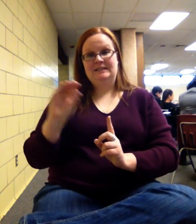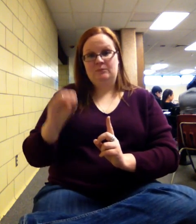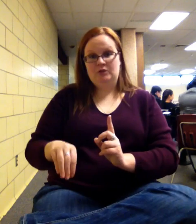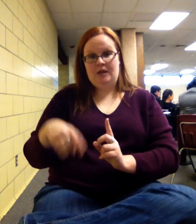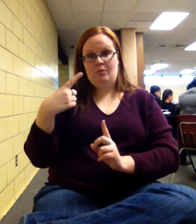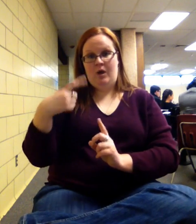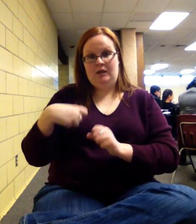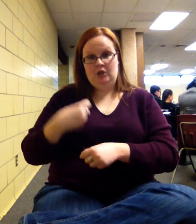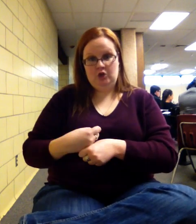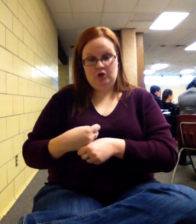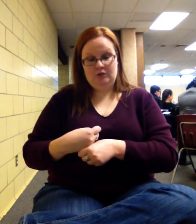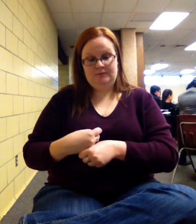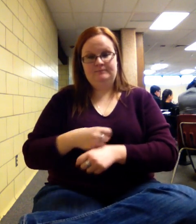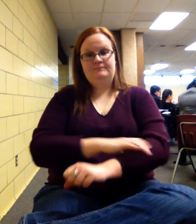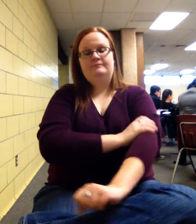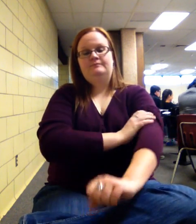year. Again, my payment is 0.